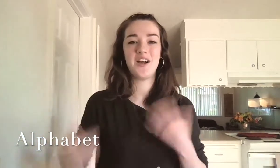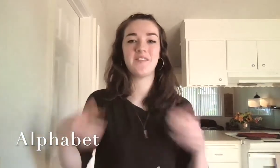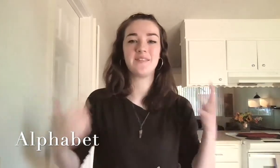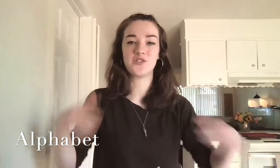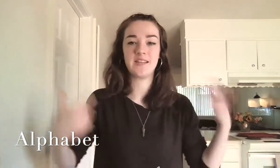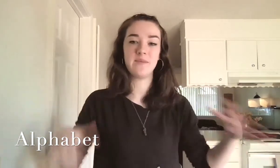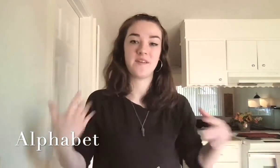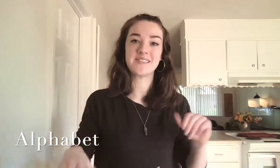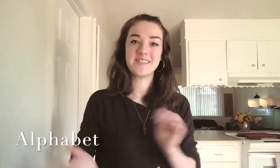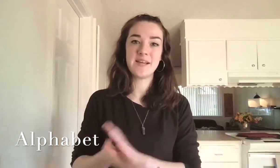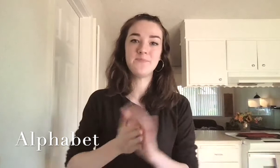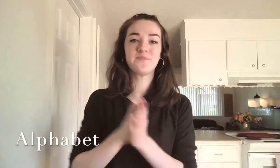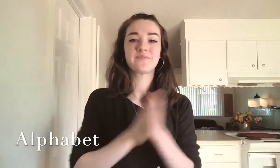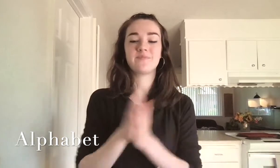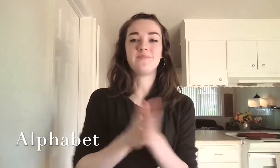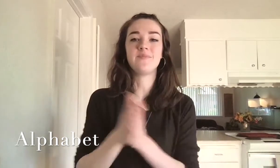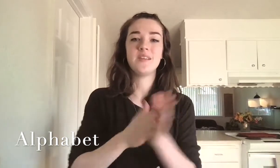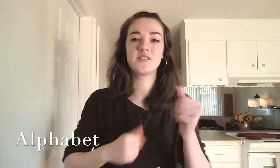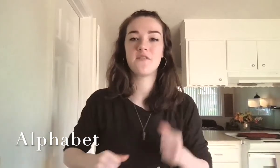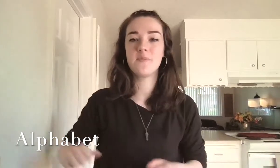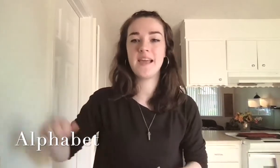right, let's try a little bit faster this time. Starting from A,